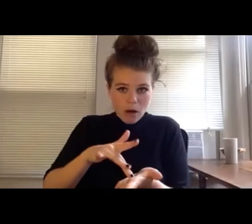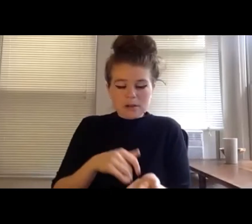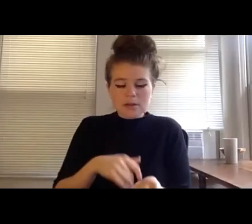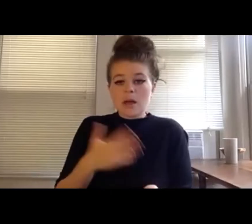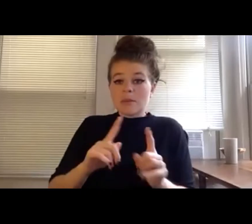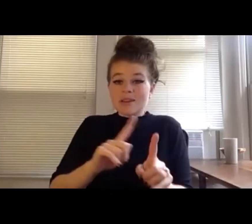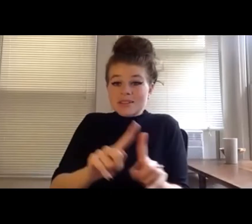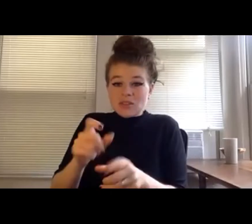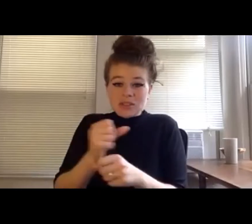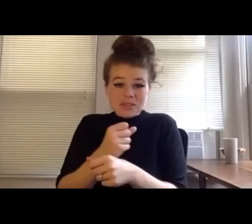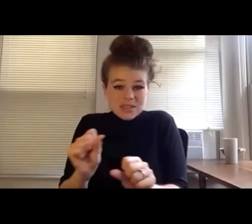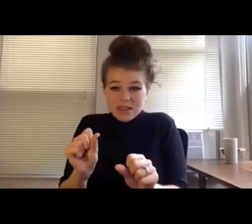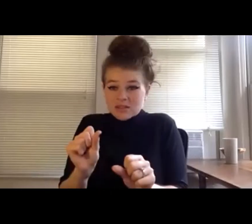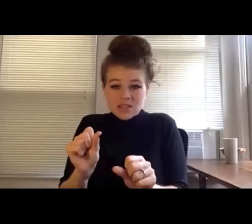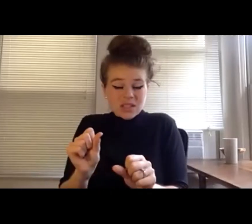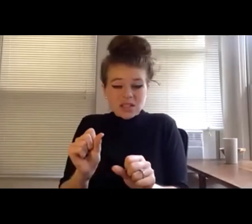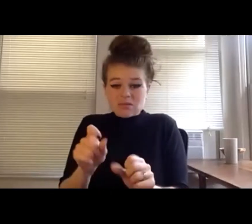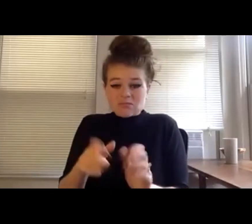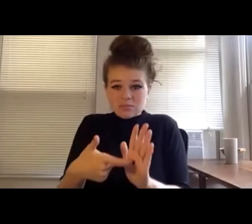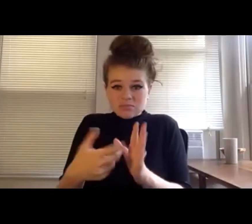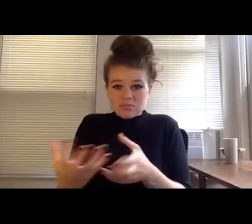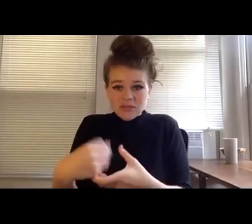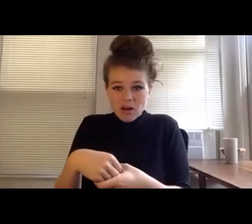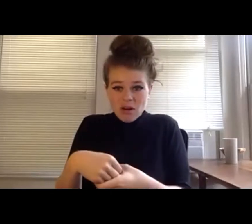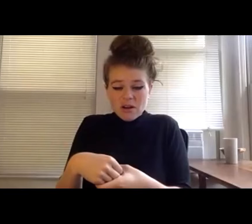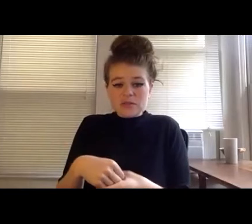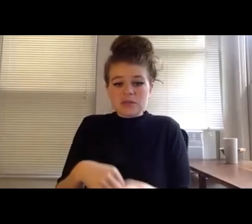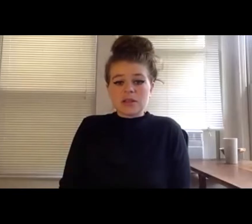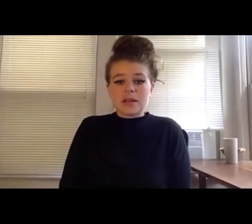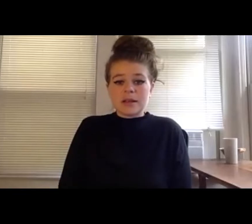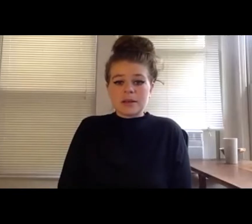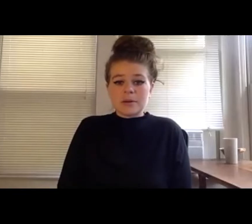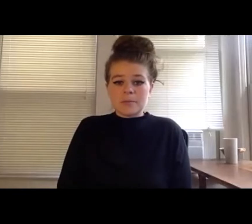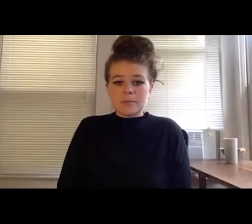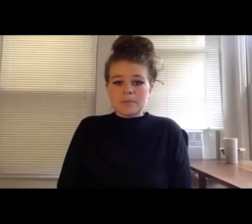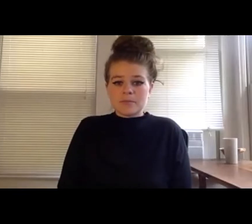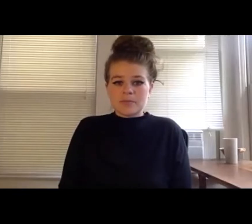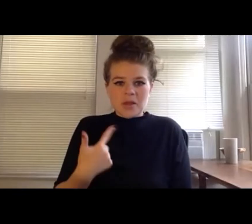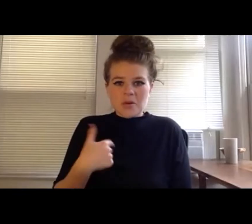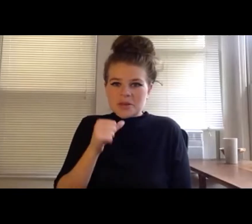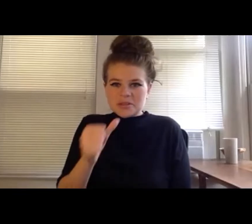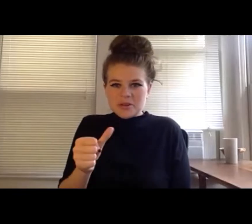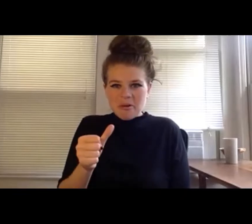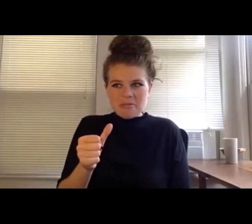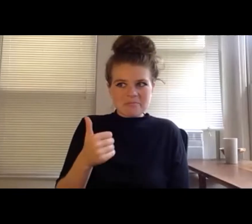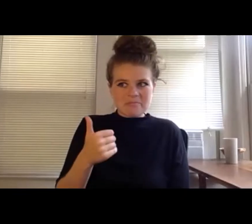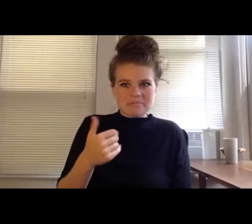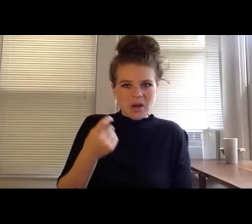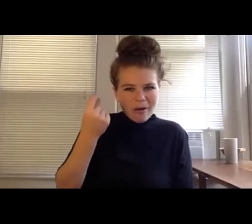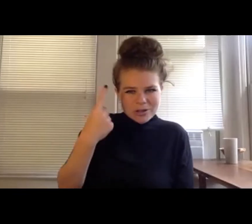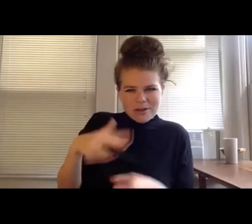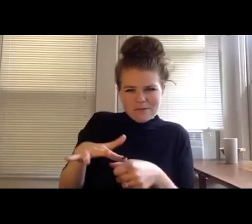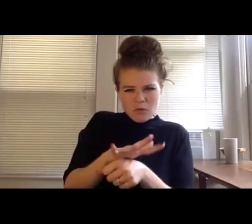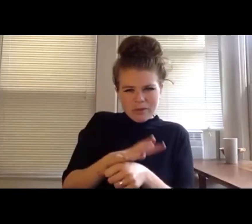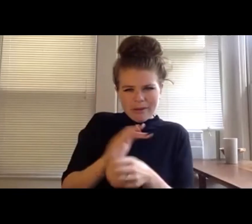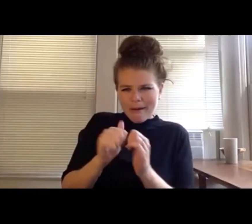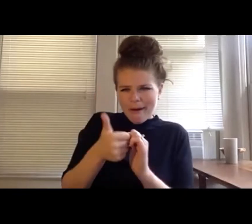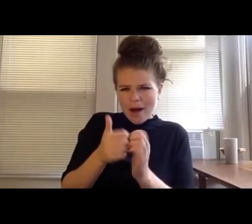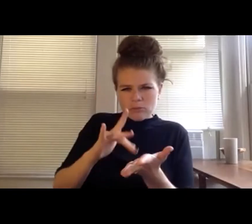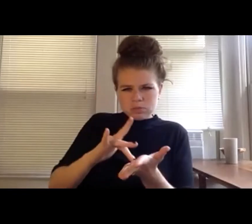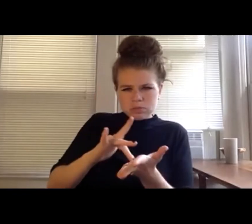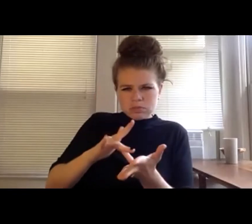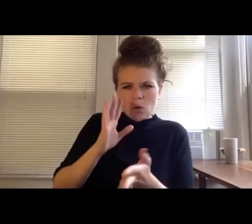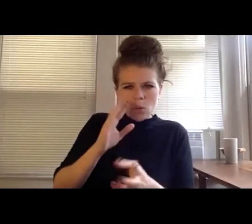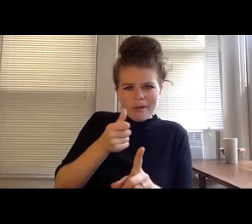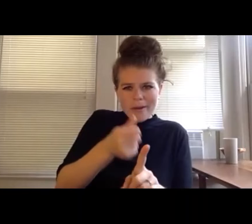safety. They may also react differently to drugs, and we don't exactly understand how these drugs may work for